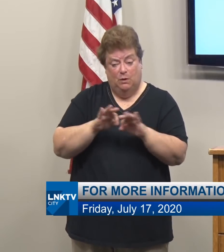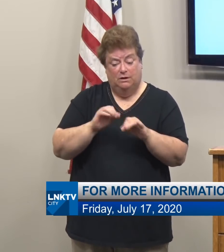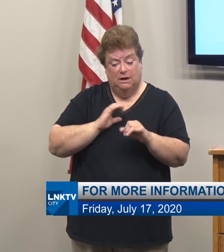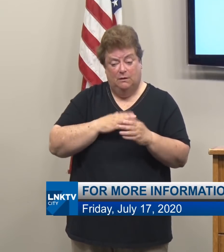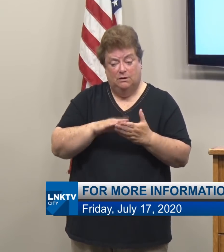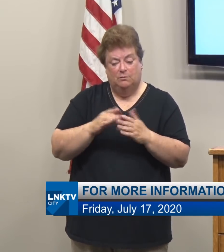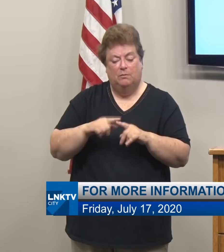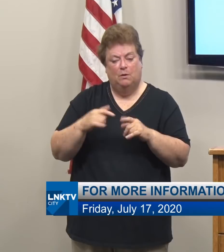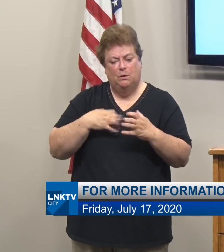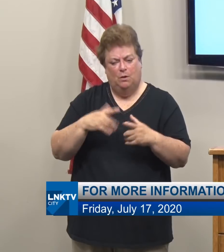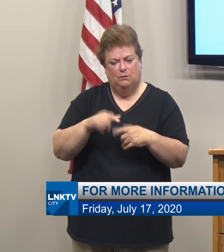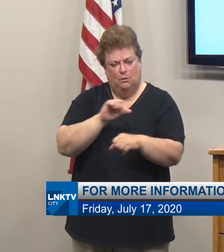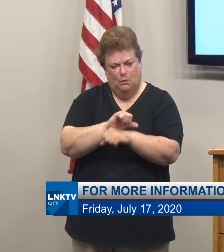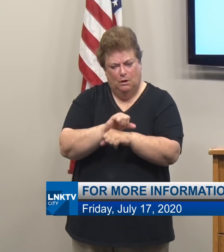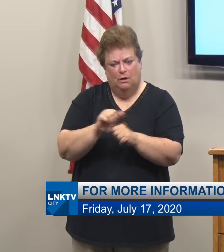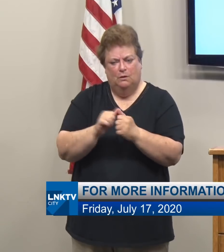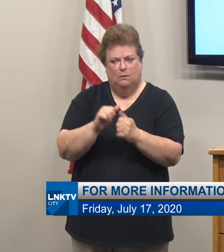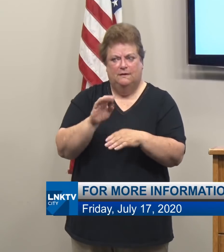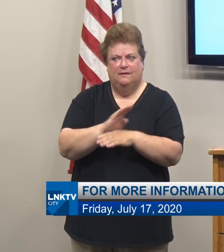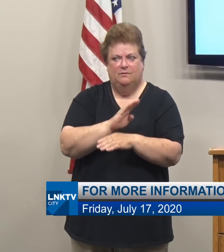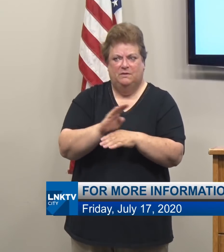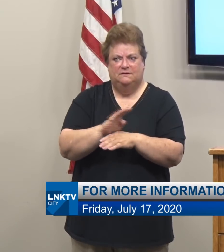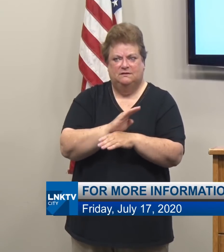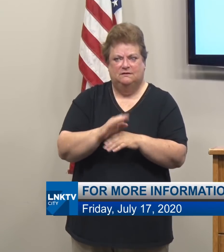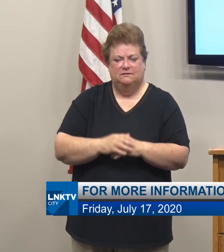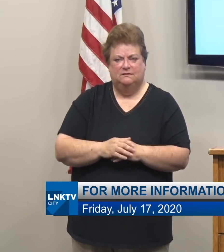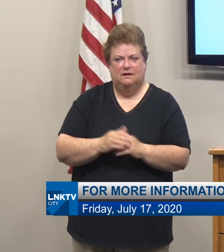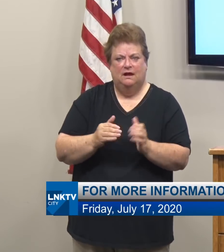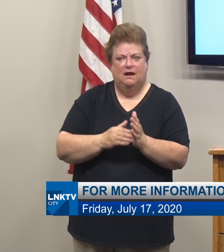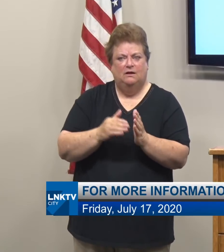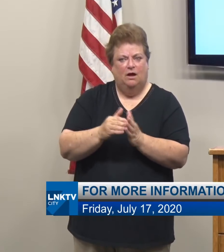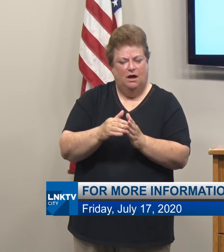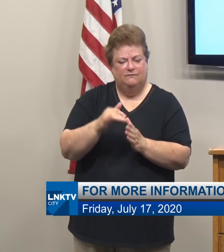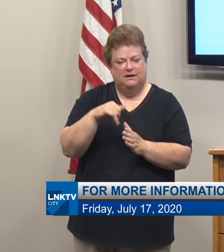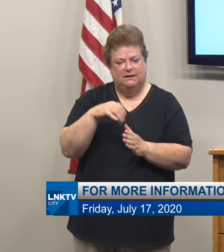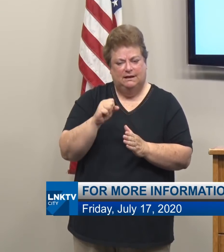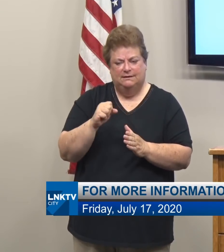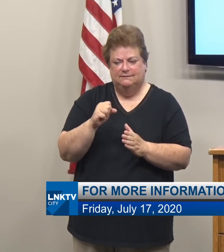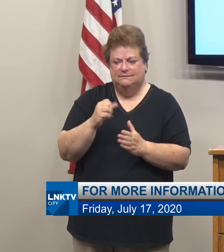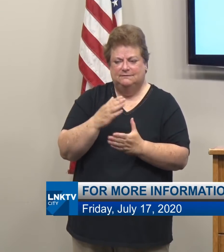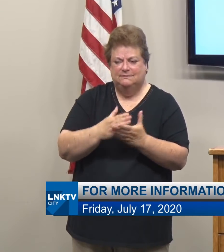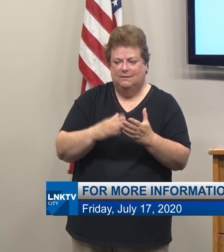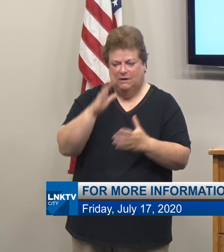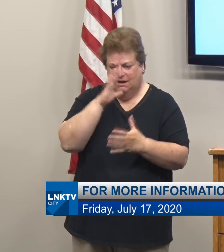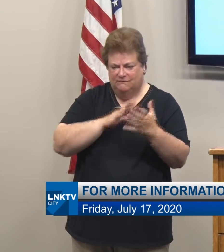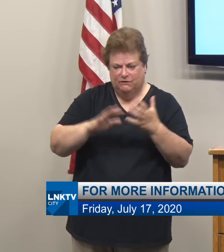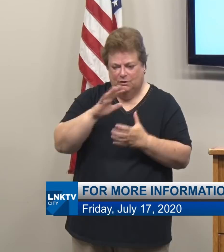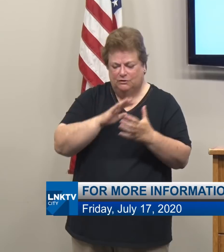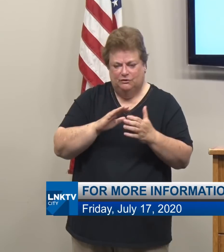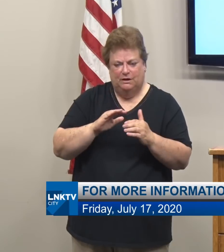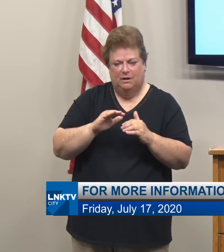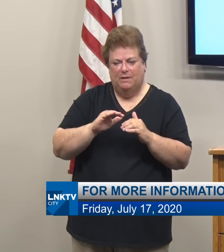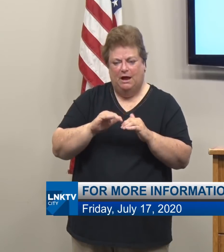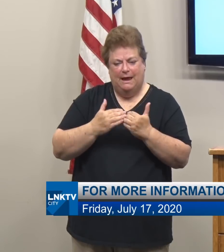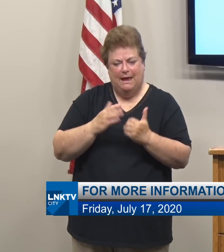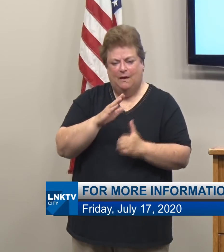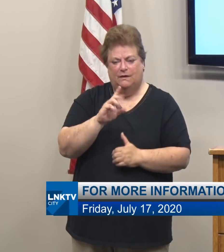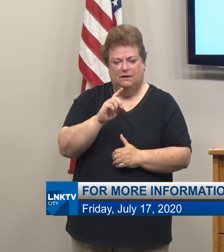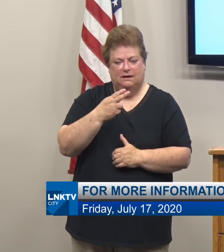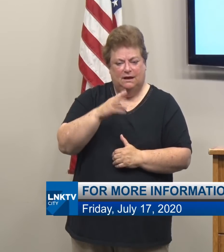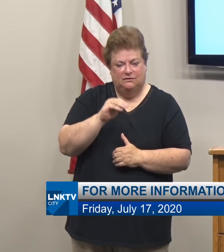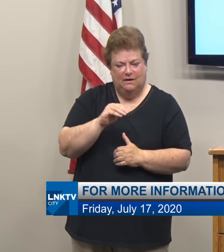our businesses. And often it's just some confusion about how the directed health measure applies to their